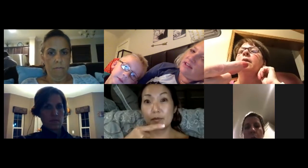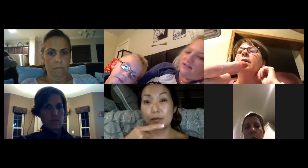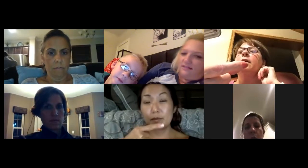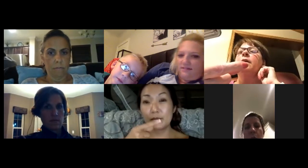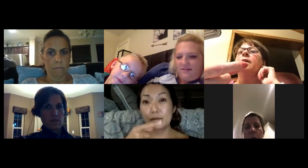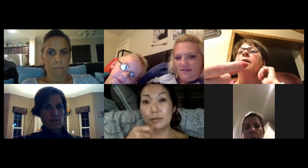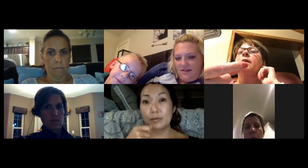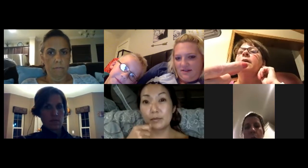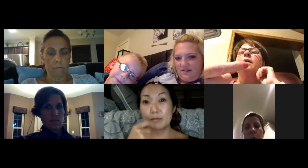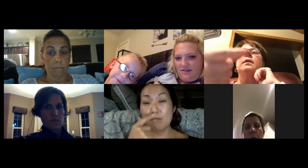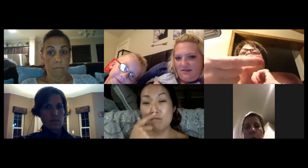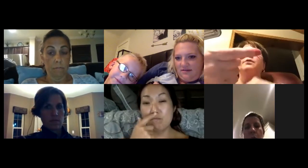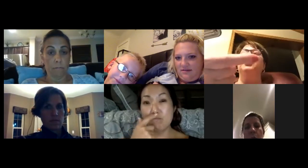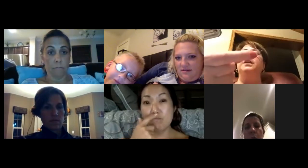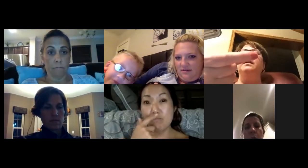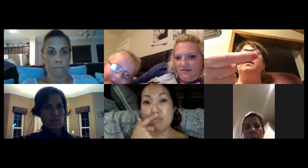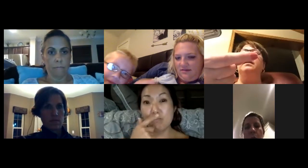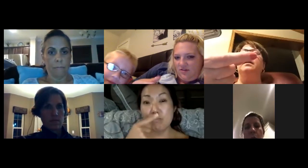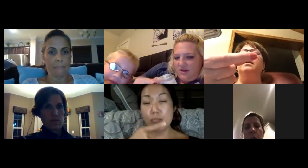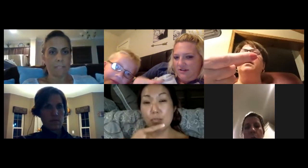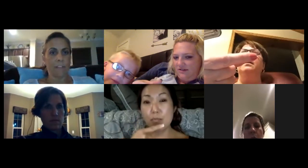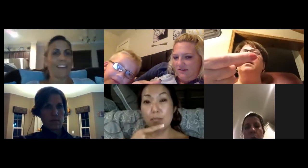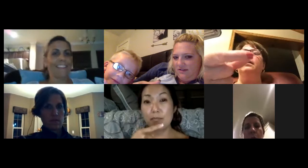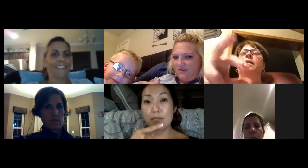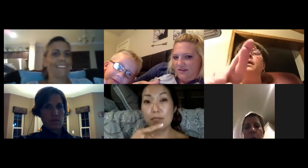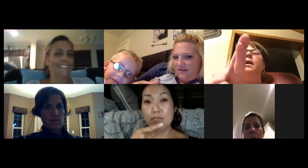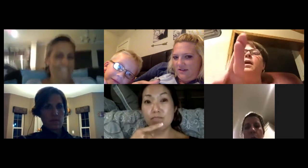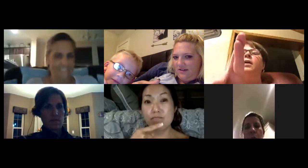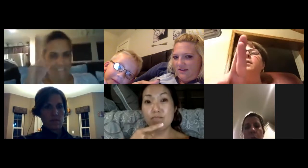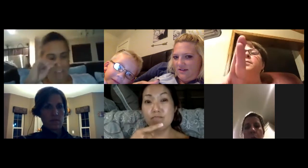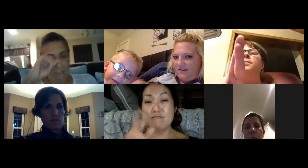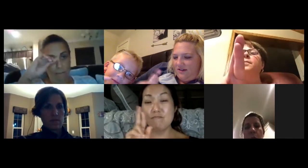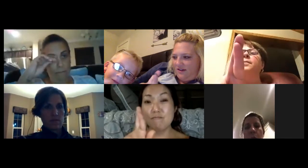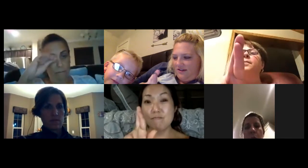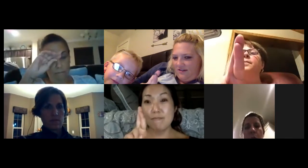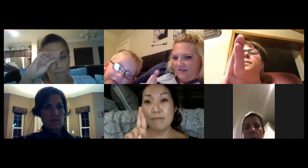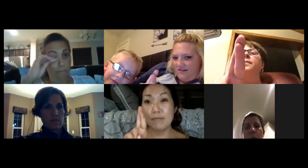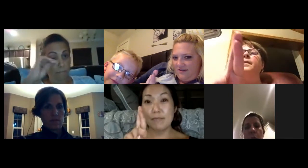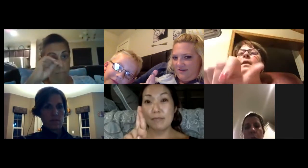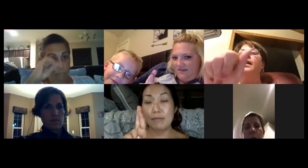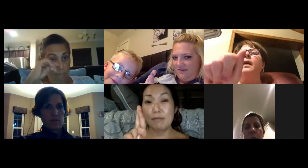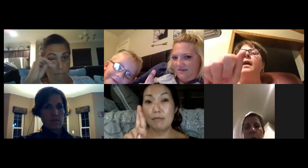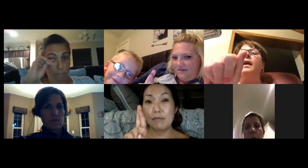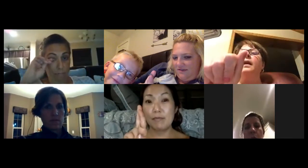Graycen. So G G R R A.